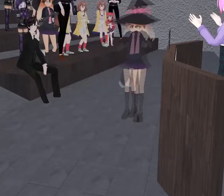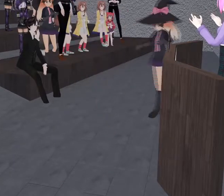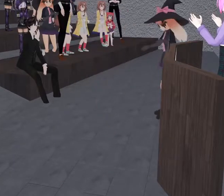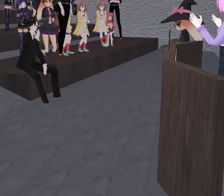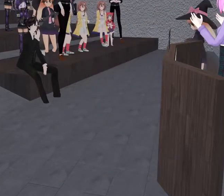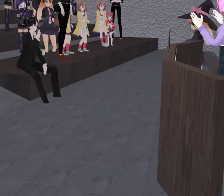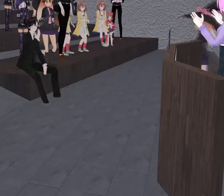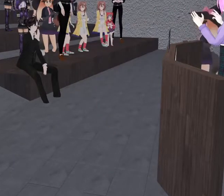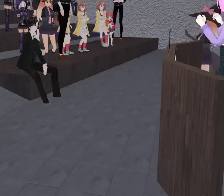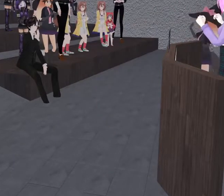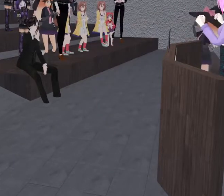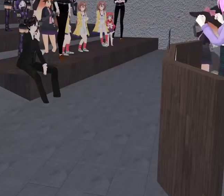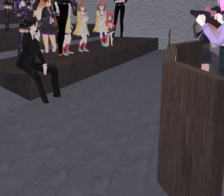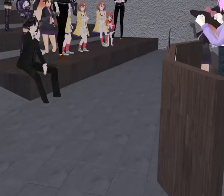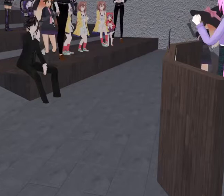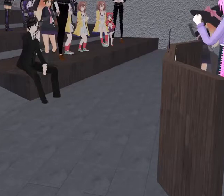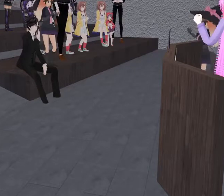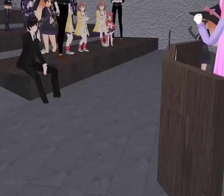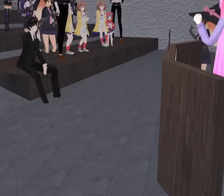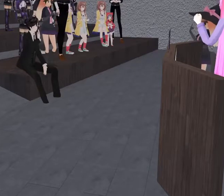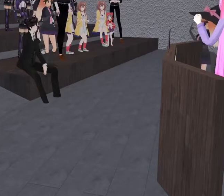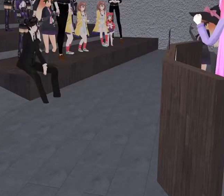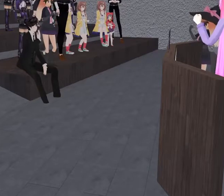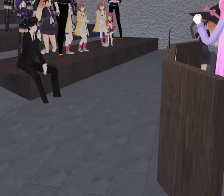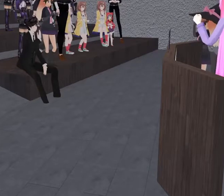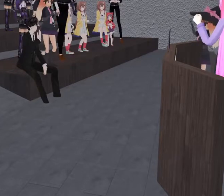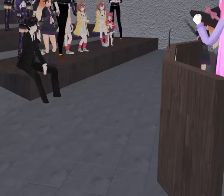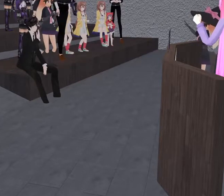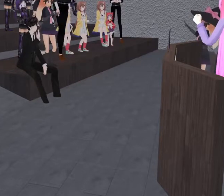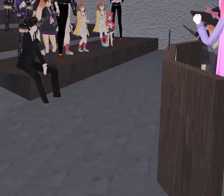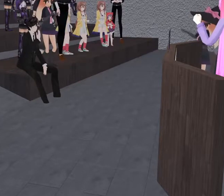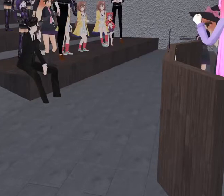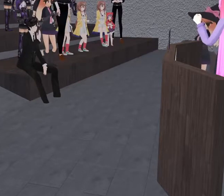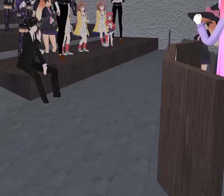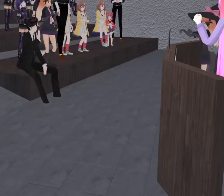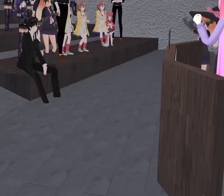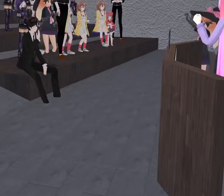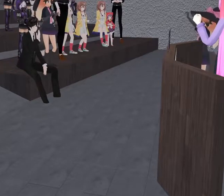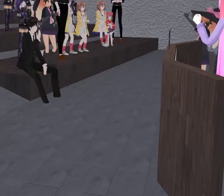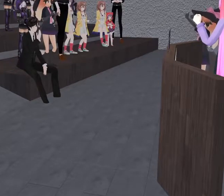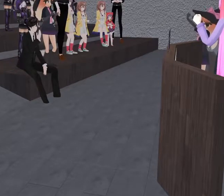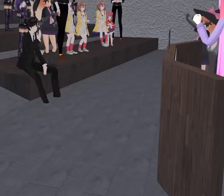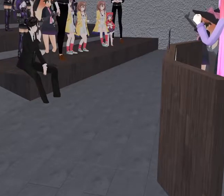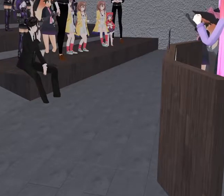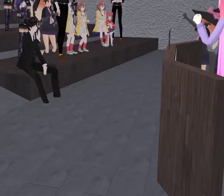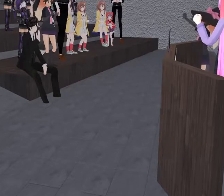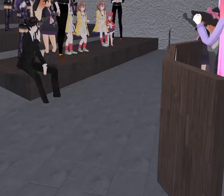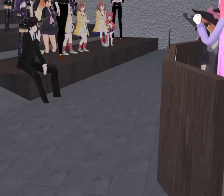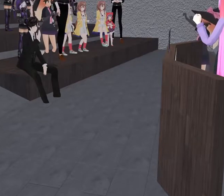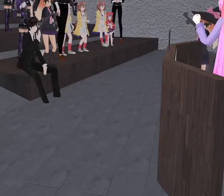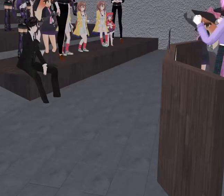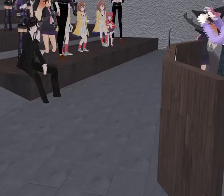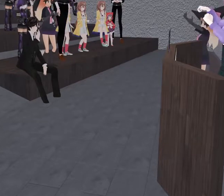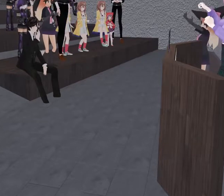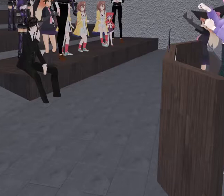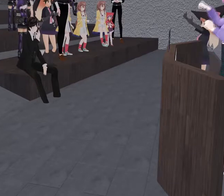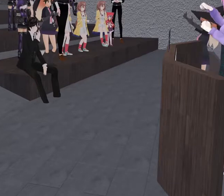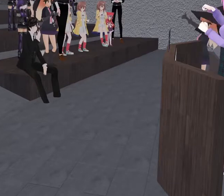Cool. So for anyone who doesn't know, thumbs are back Yes. in